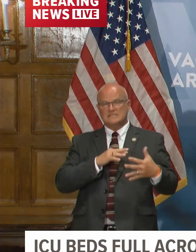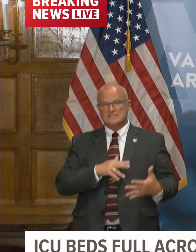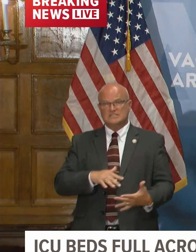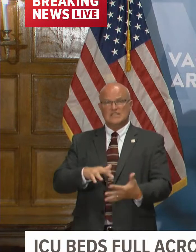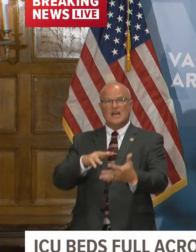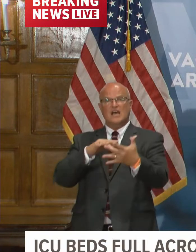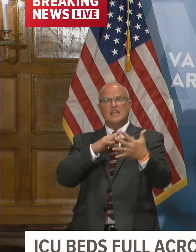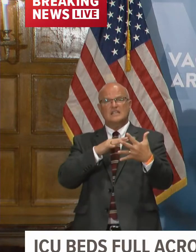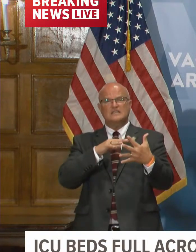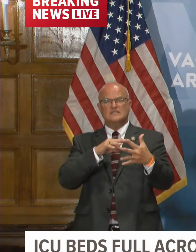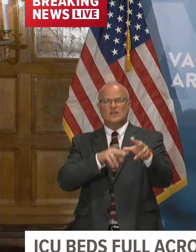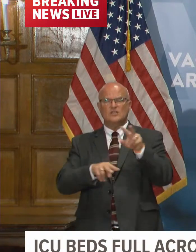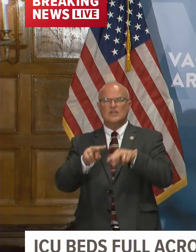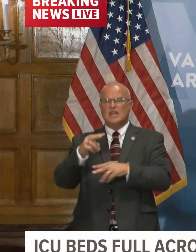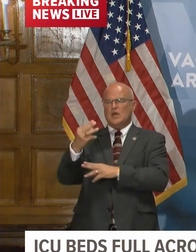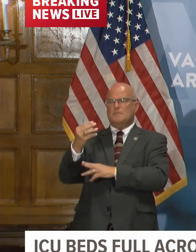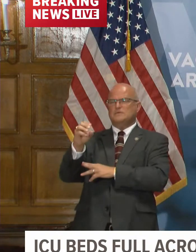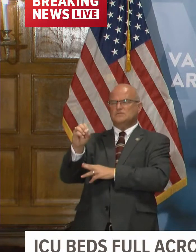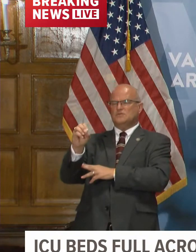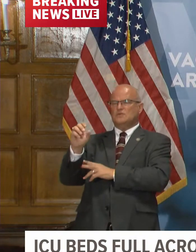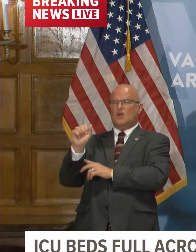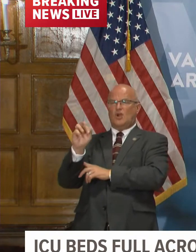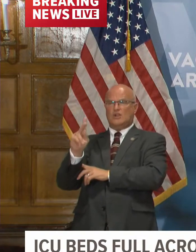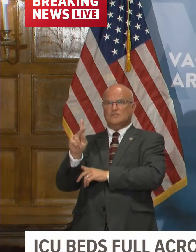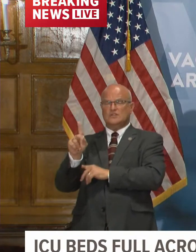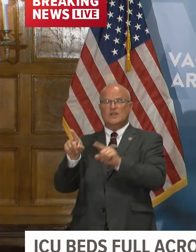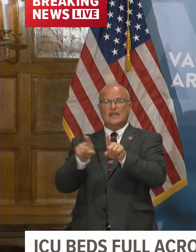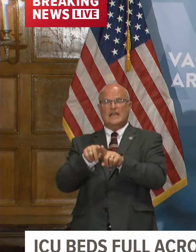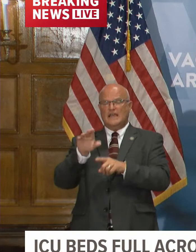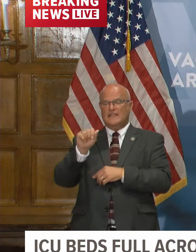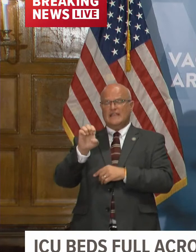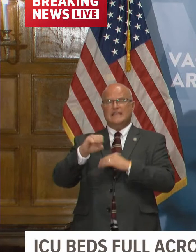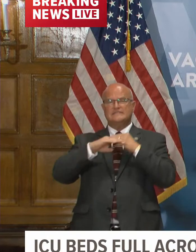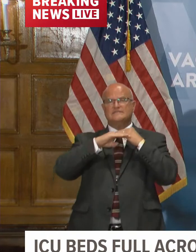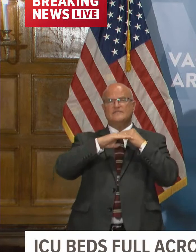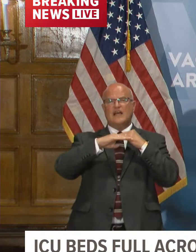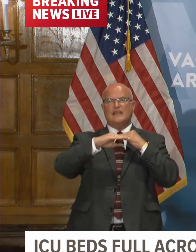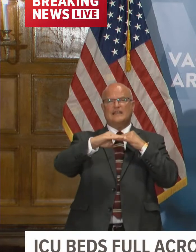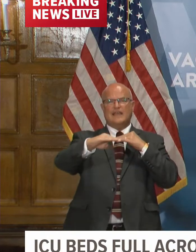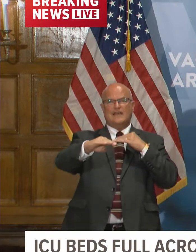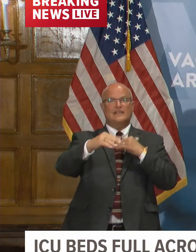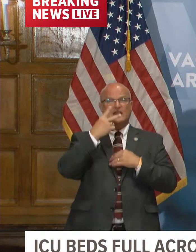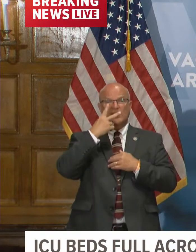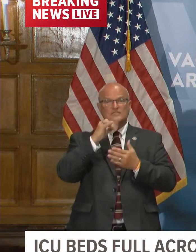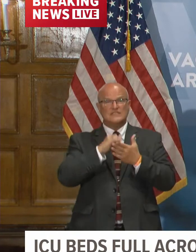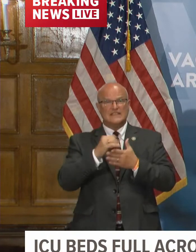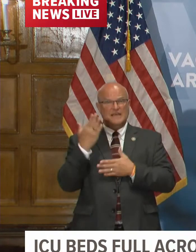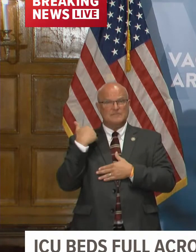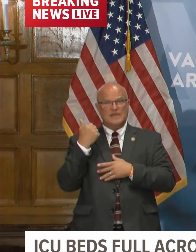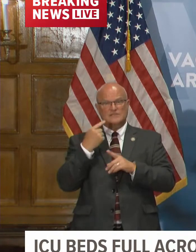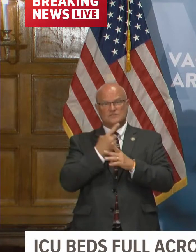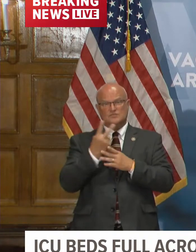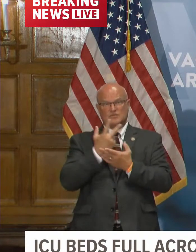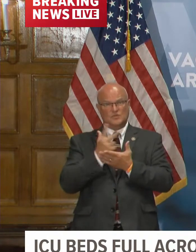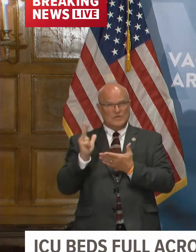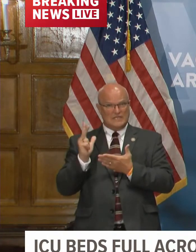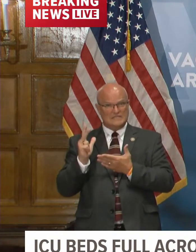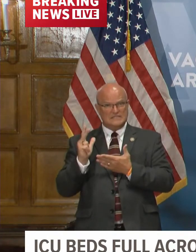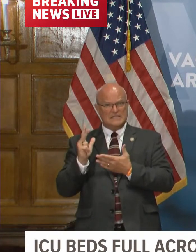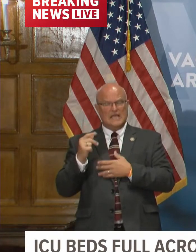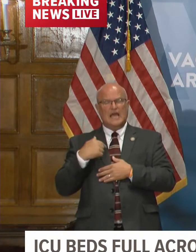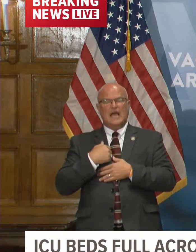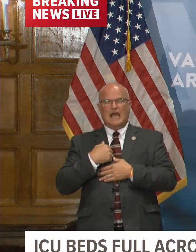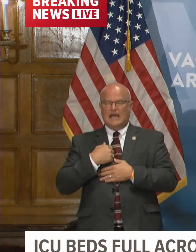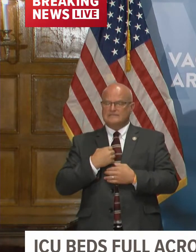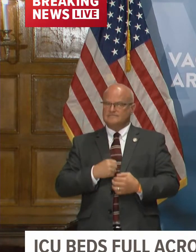studies look at Missouri and Arkansas as our cases flattening out, and you see that over the last couple of weeks. So I'm